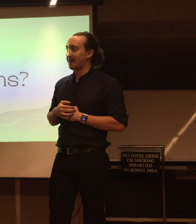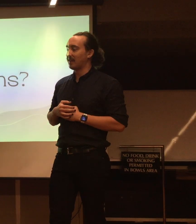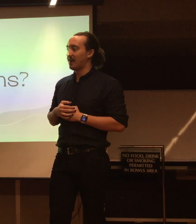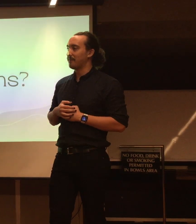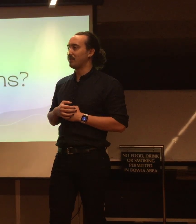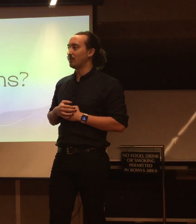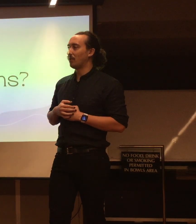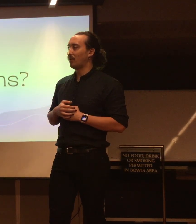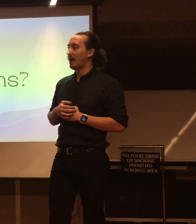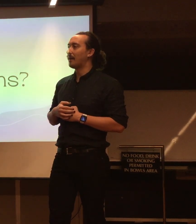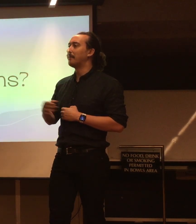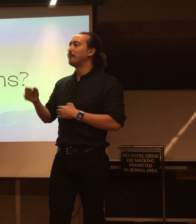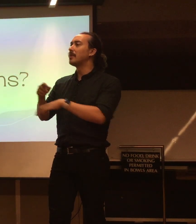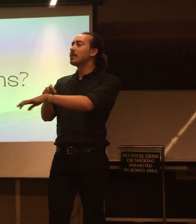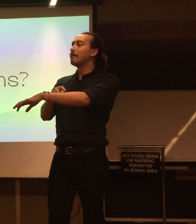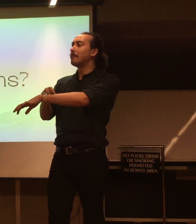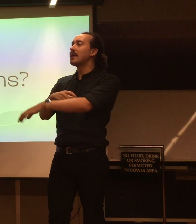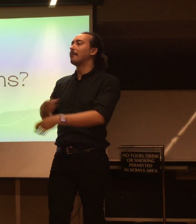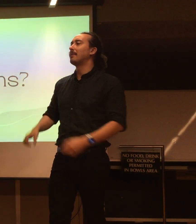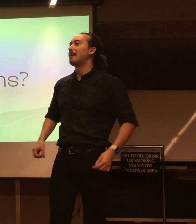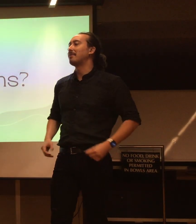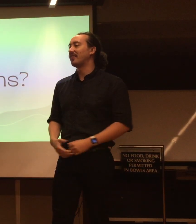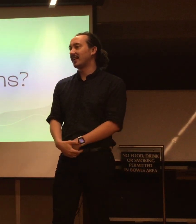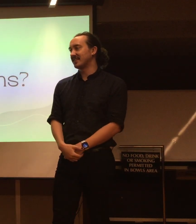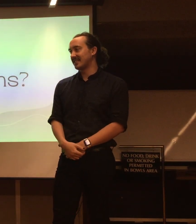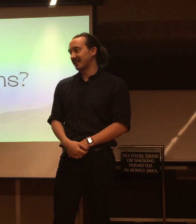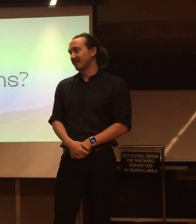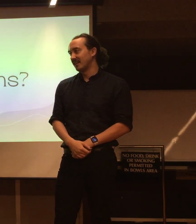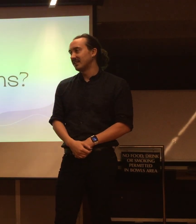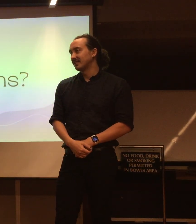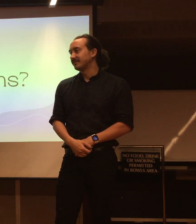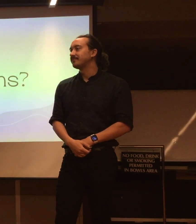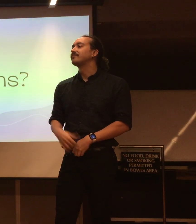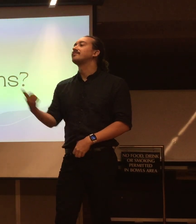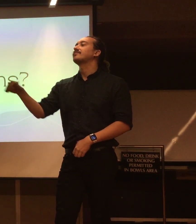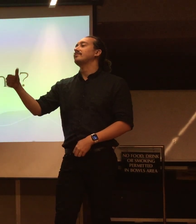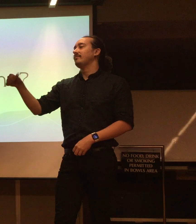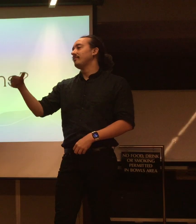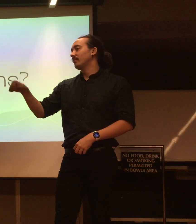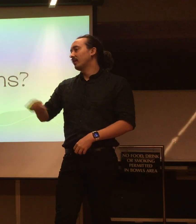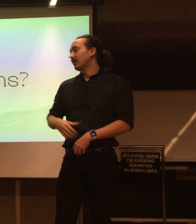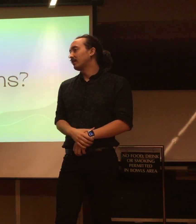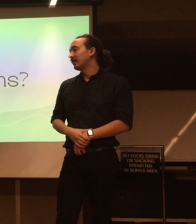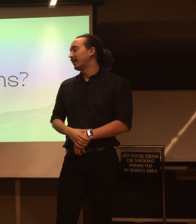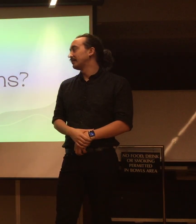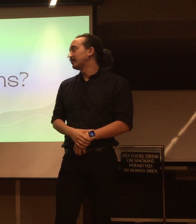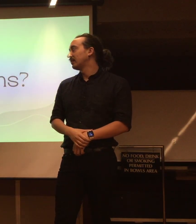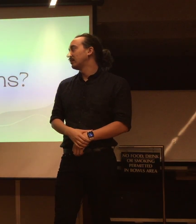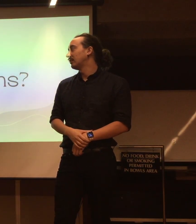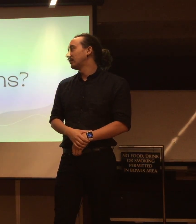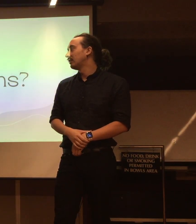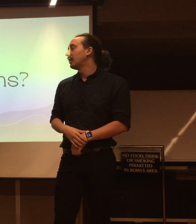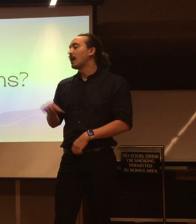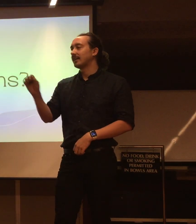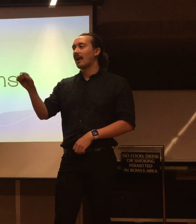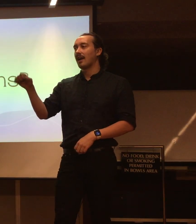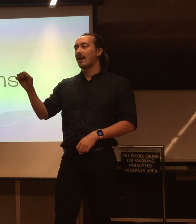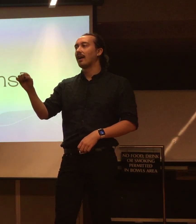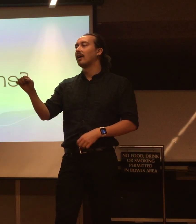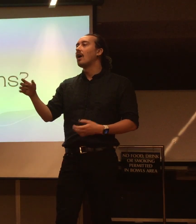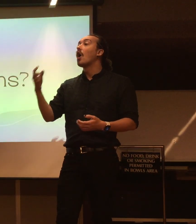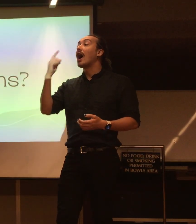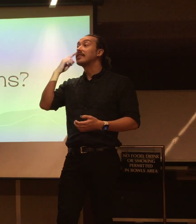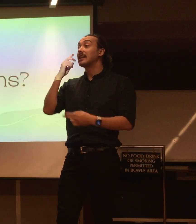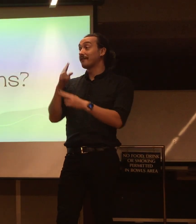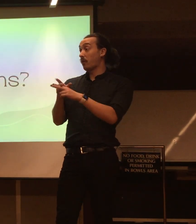it can make your blood thinners. Yeah, my blood thinners. Yeah. Okay. Yeah. I think in